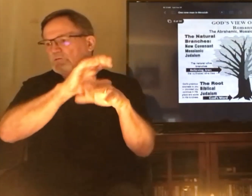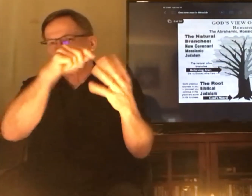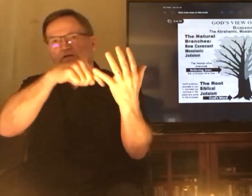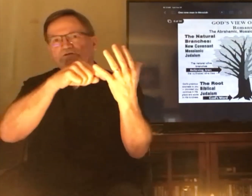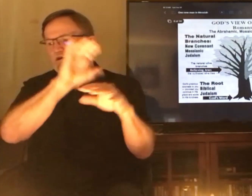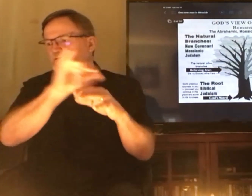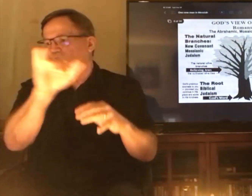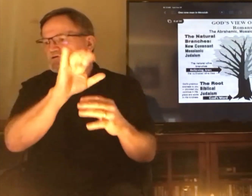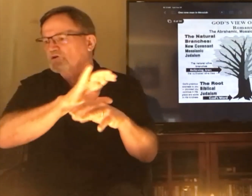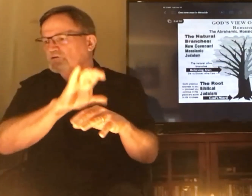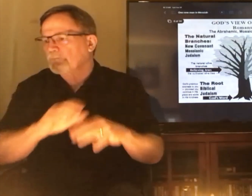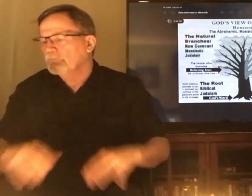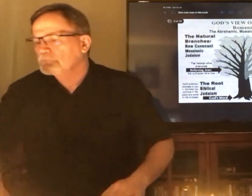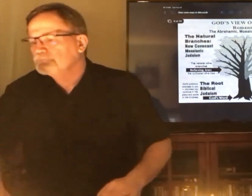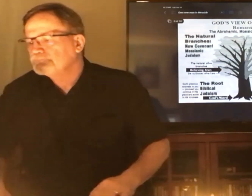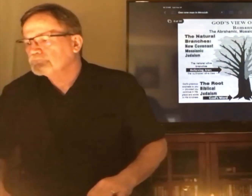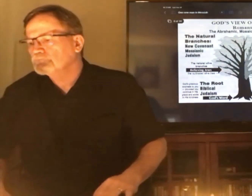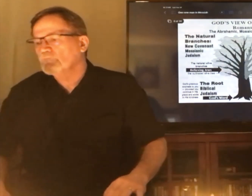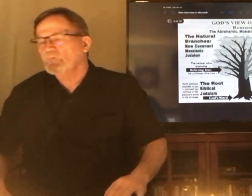has been grafted,